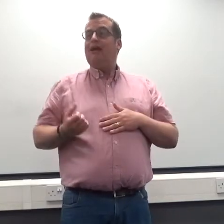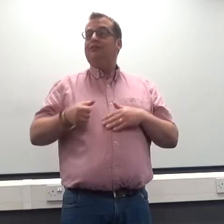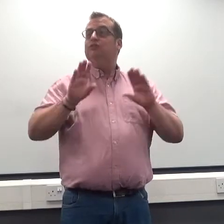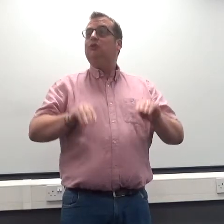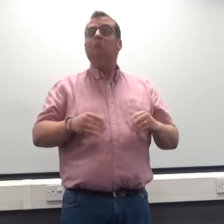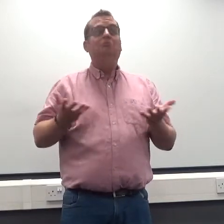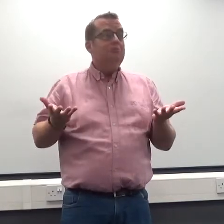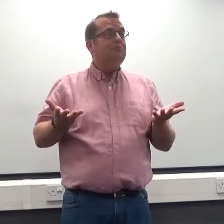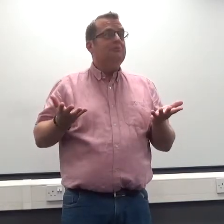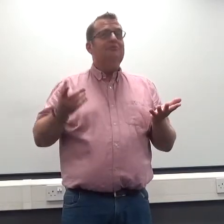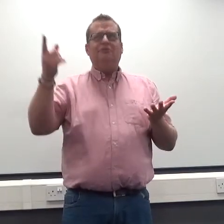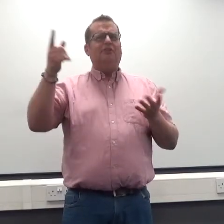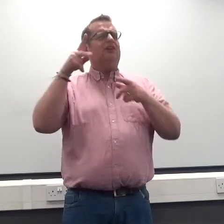Perhaps some of you might think about,